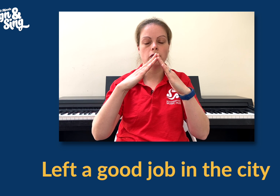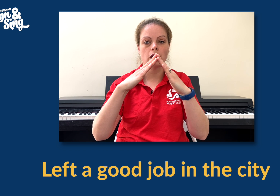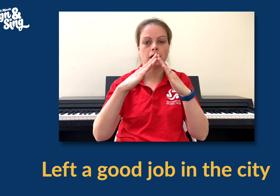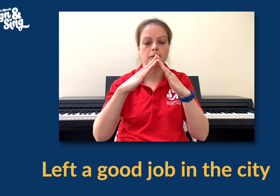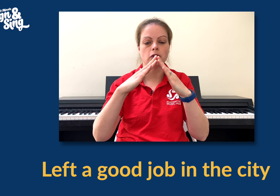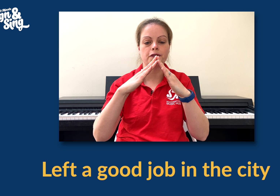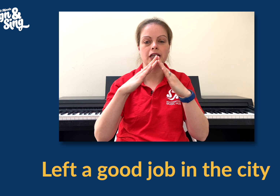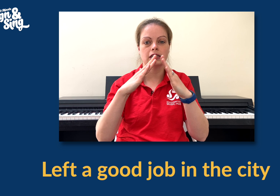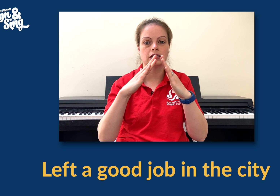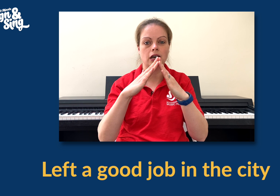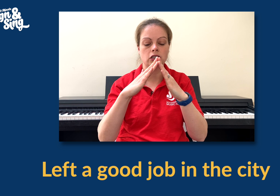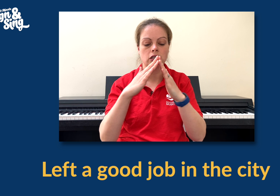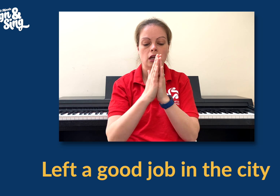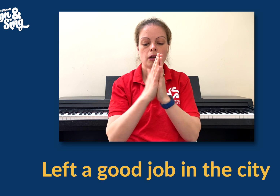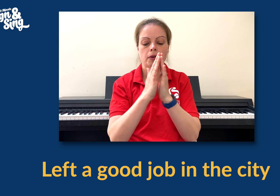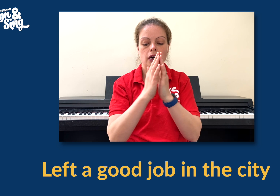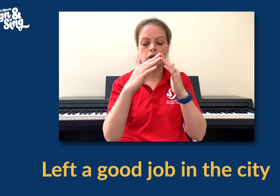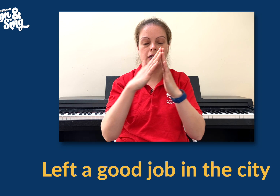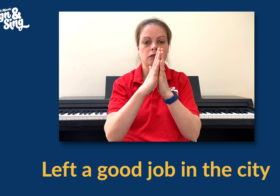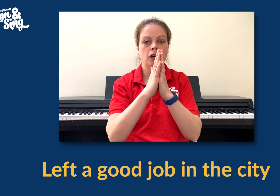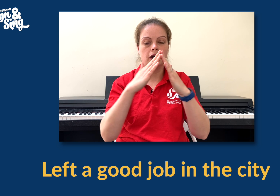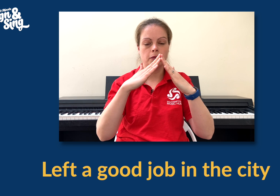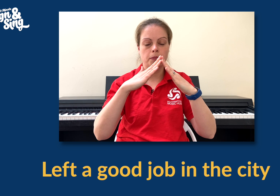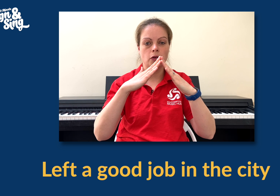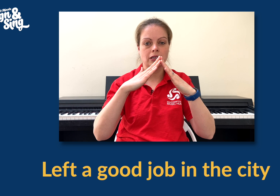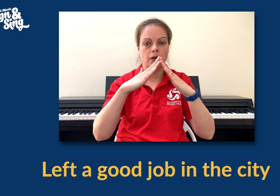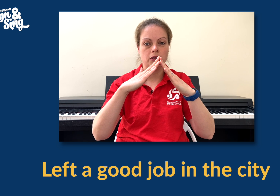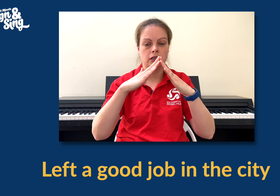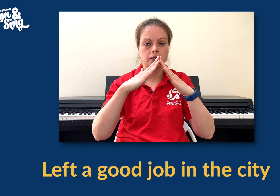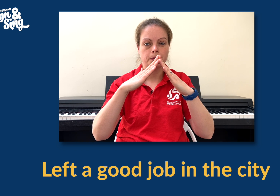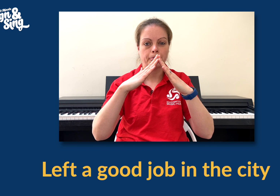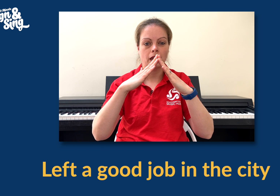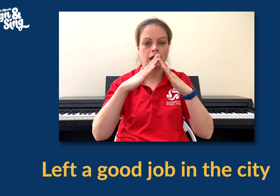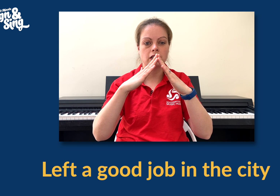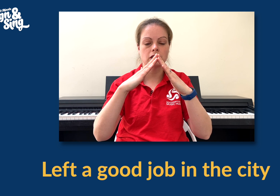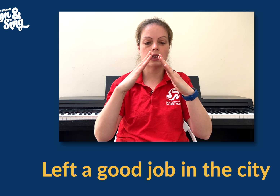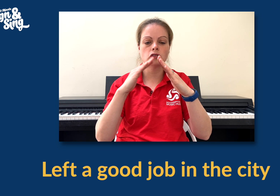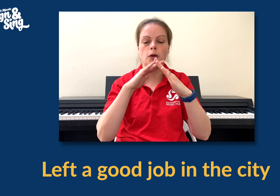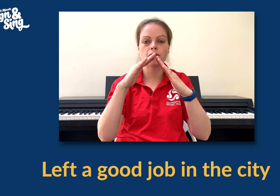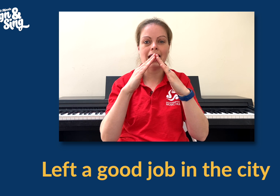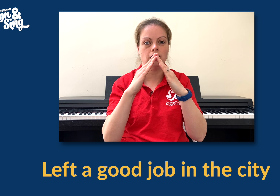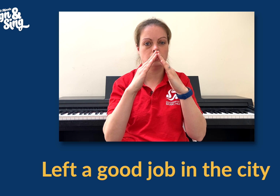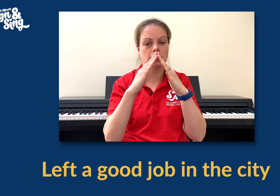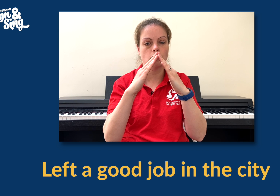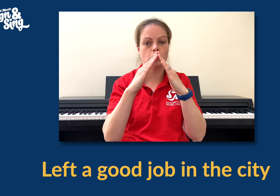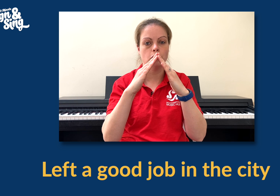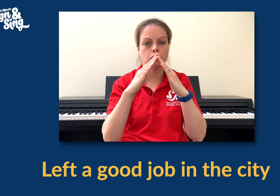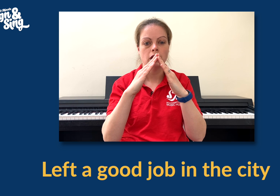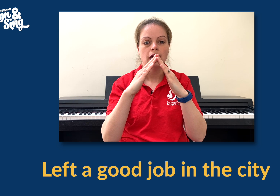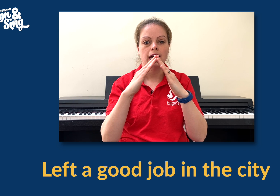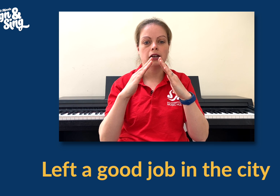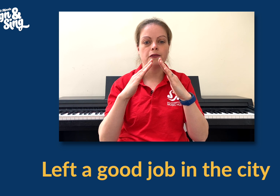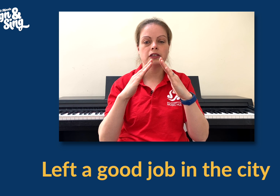triangle going up. So our fingers touch, but our wrist part pokes outwards. Okay, so it's like the top of the house is like a